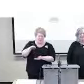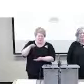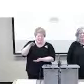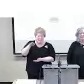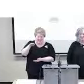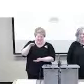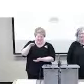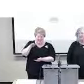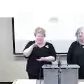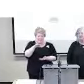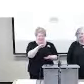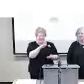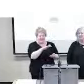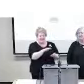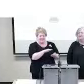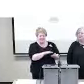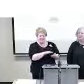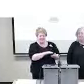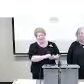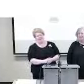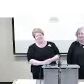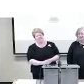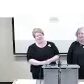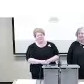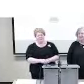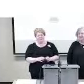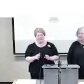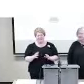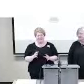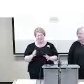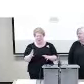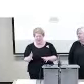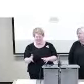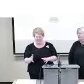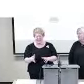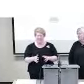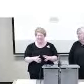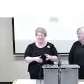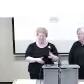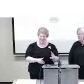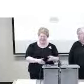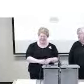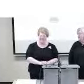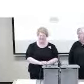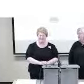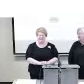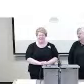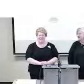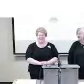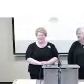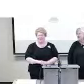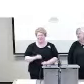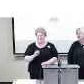more study time and less play time so you don't have to halt the games just plan them